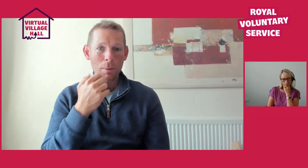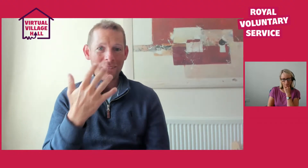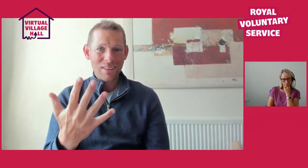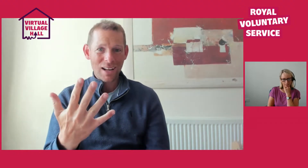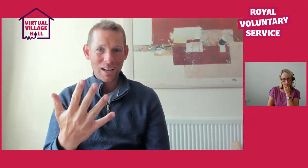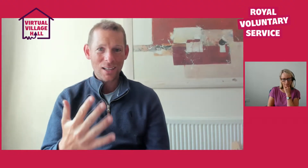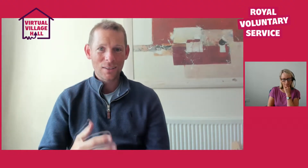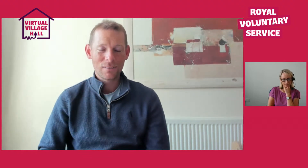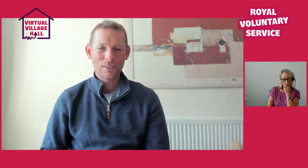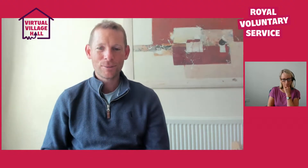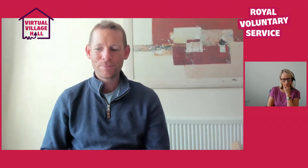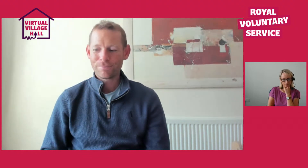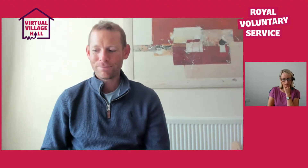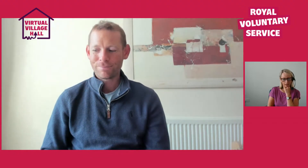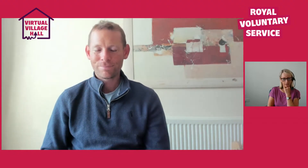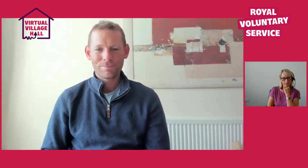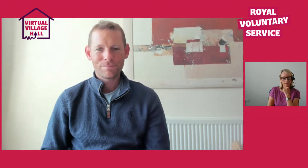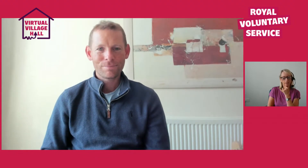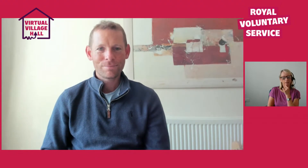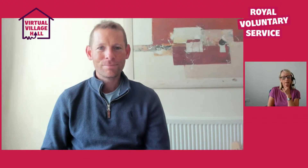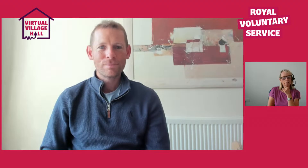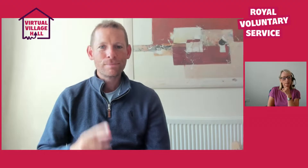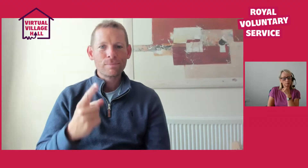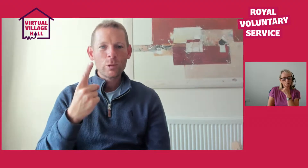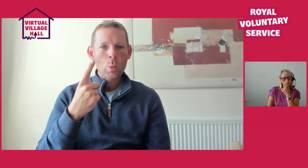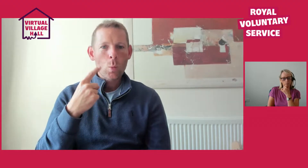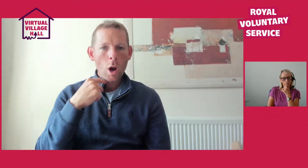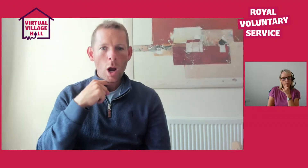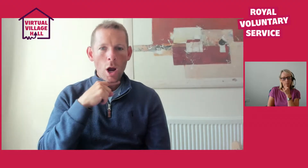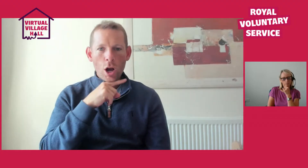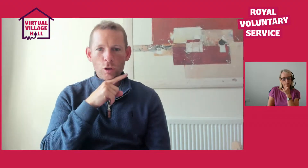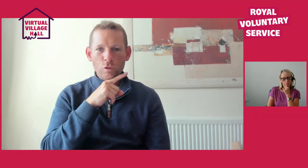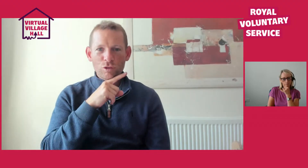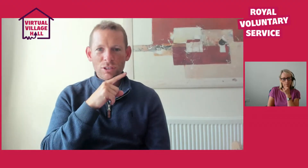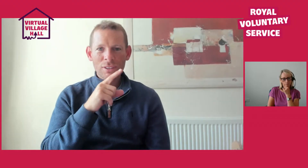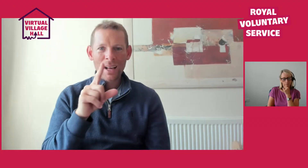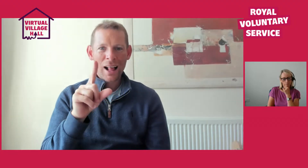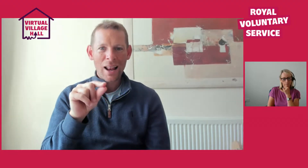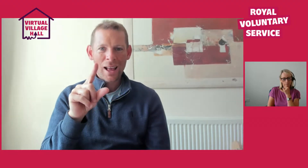And here it comes again. This is number 5 again.